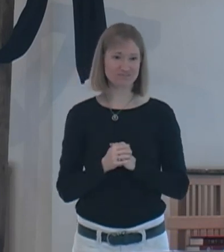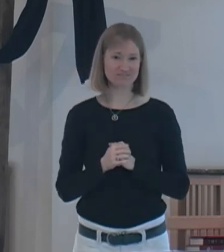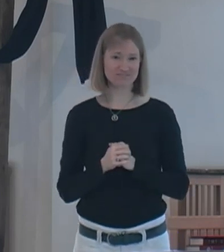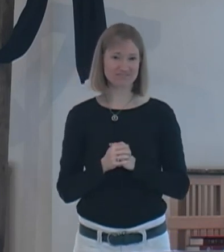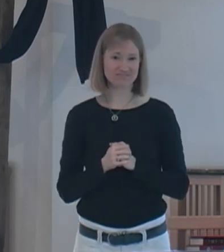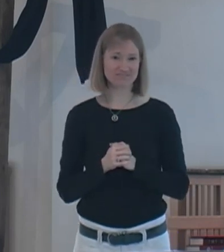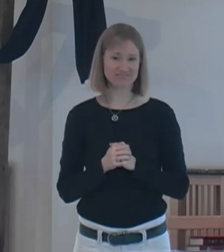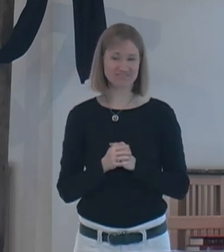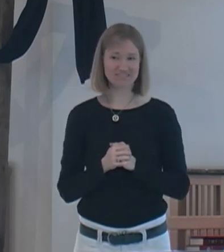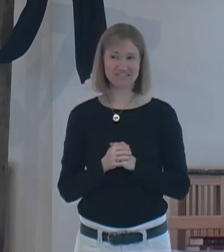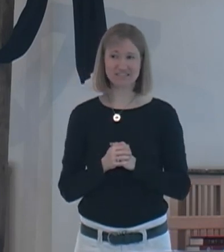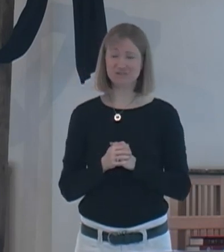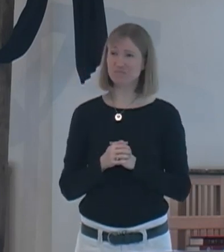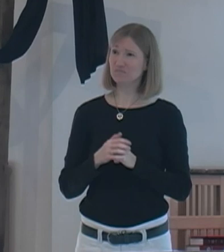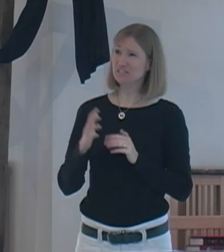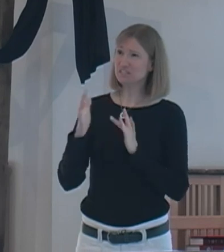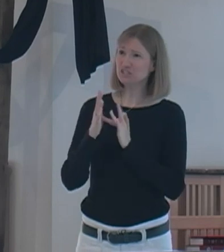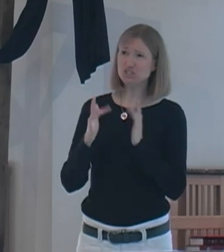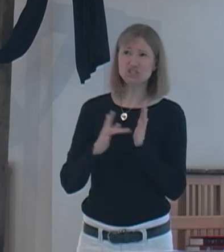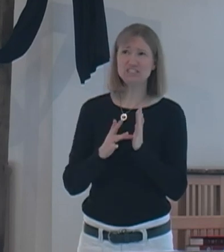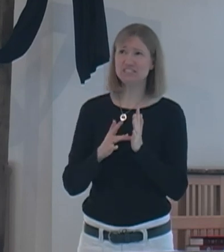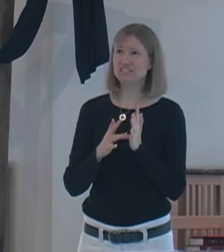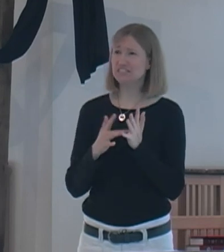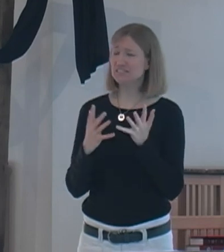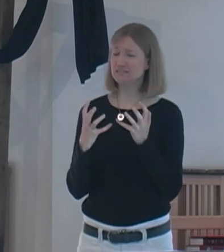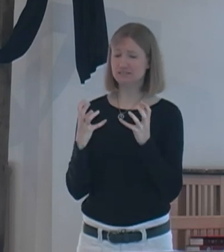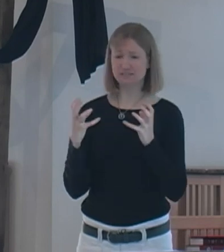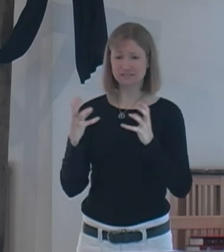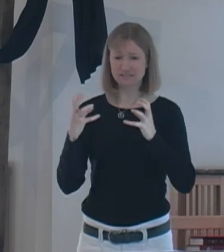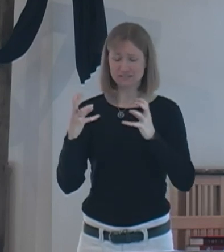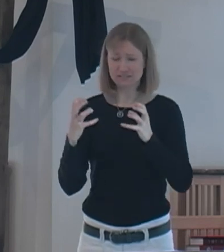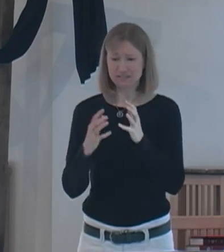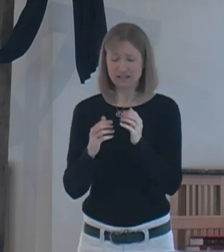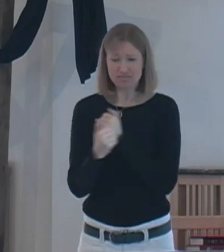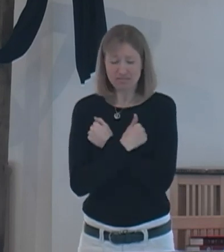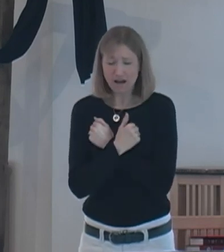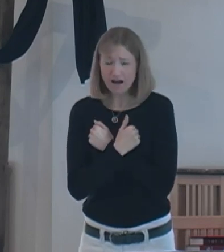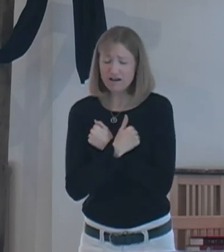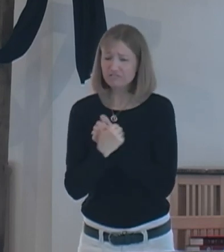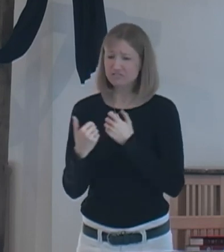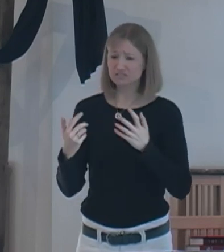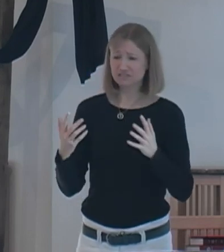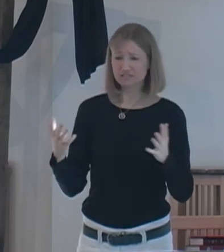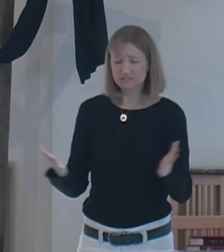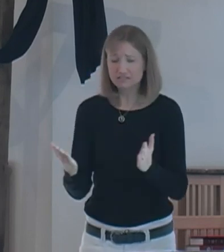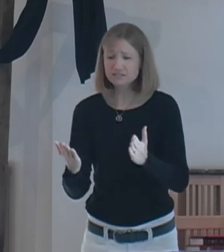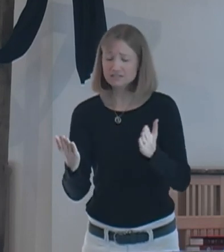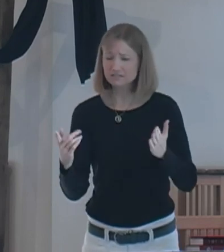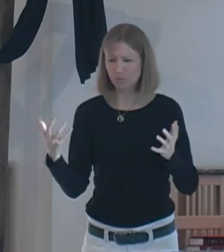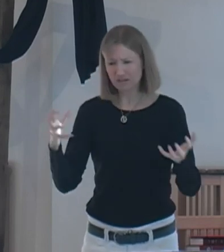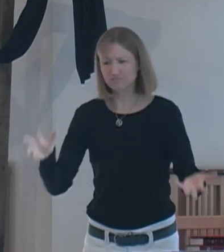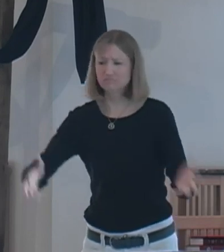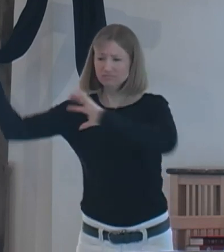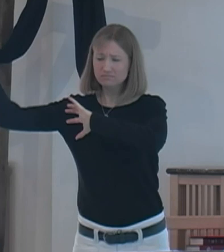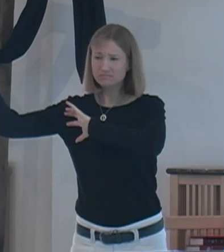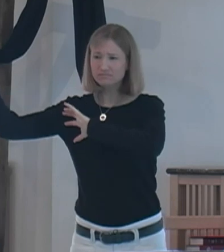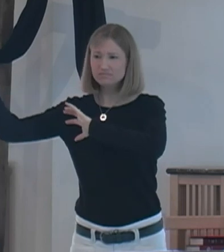That the zeal that he showed for the house of God is the same zeal that he has to make sure that